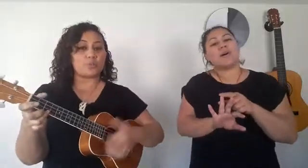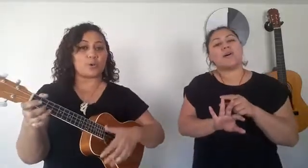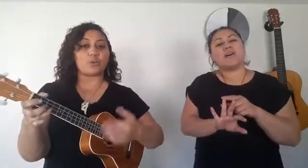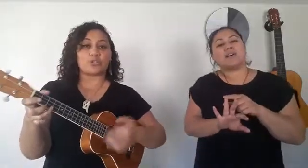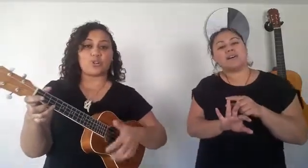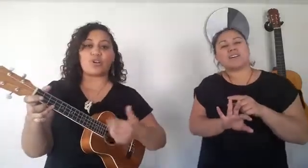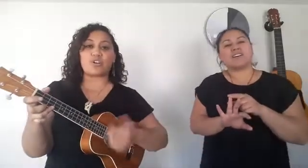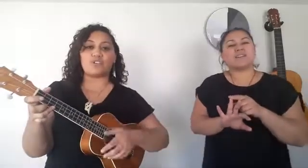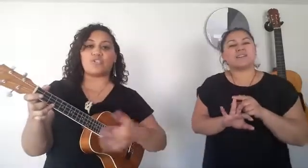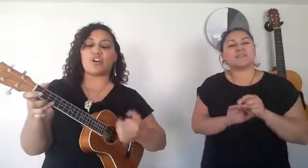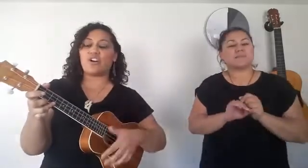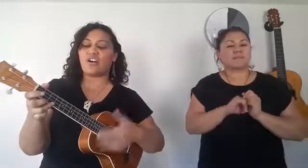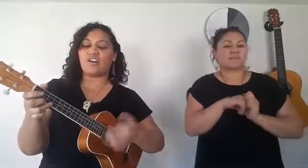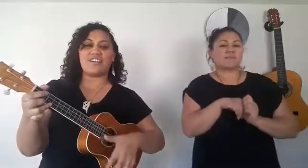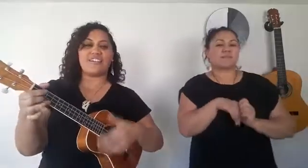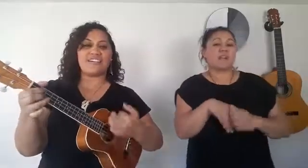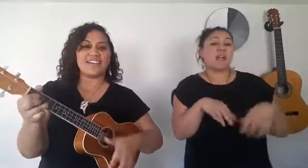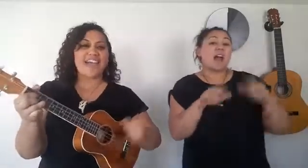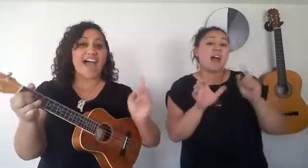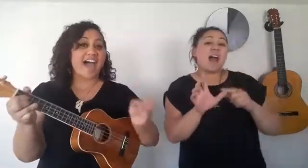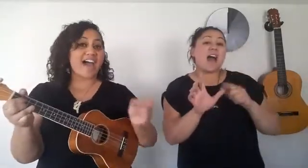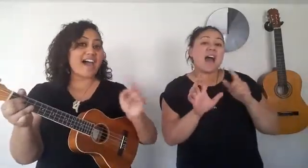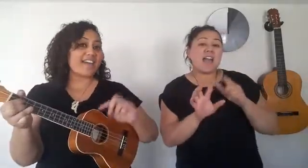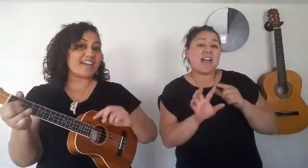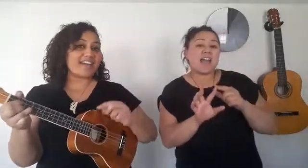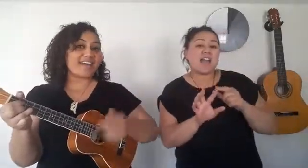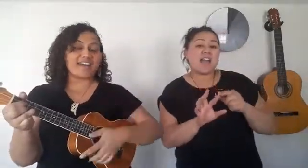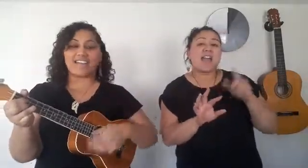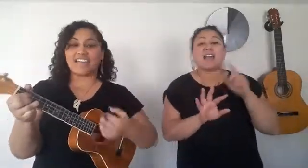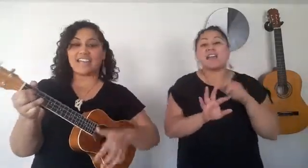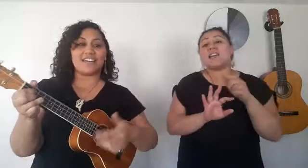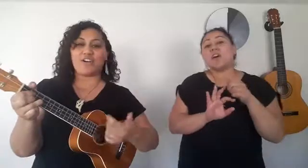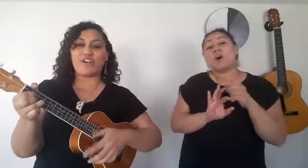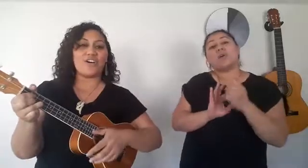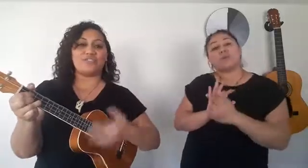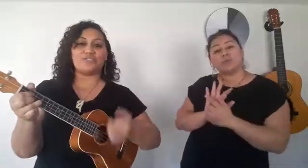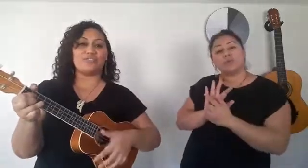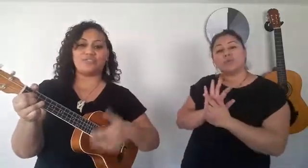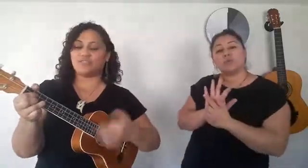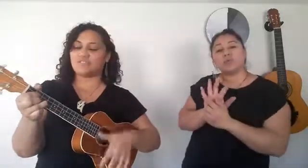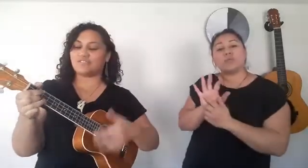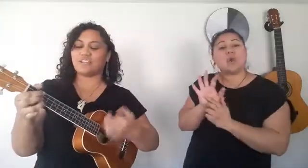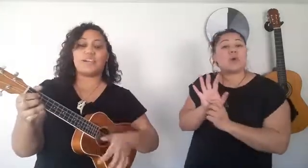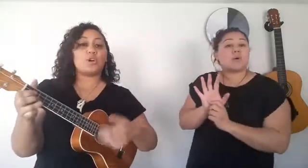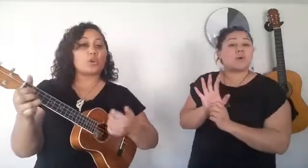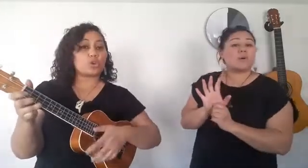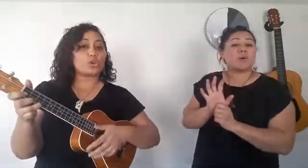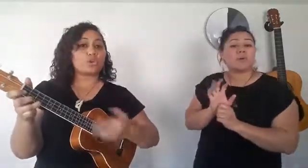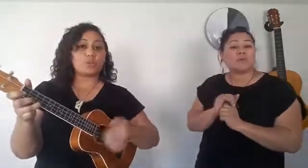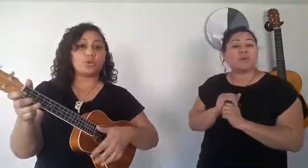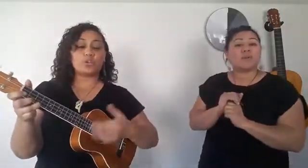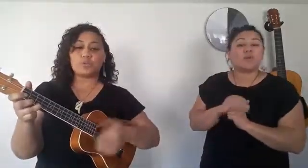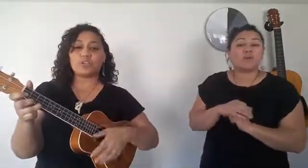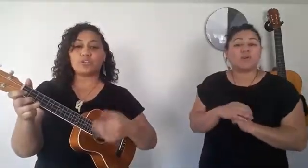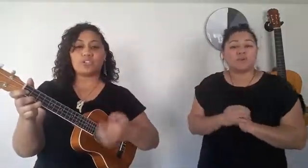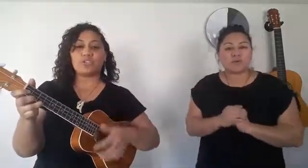poro tonga wha. A e I o u. Uhuku muru muru